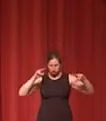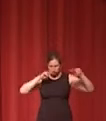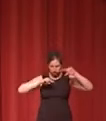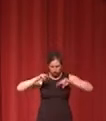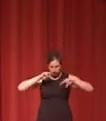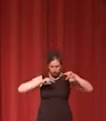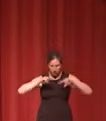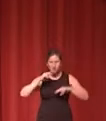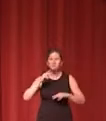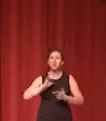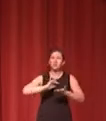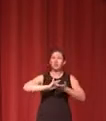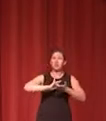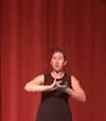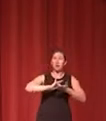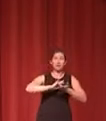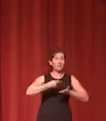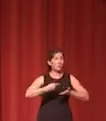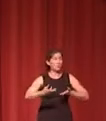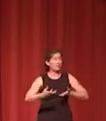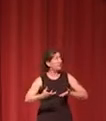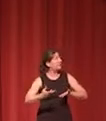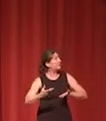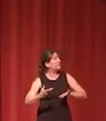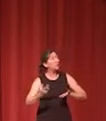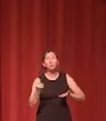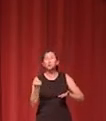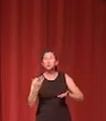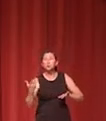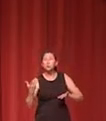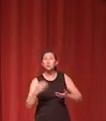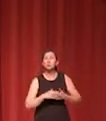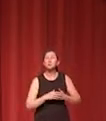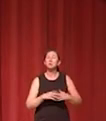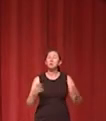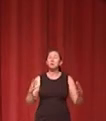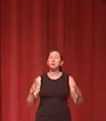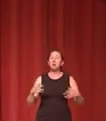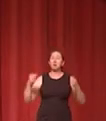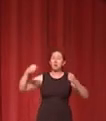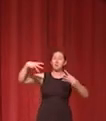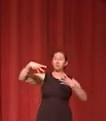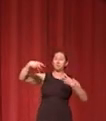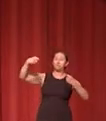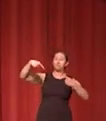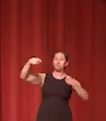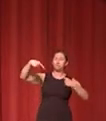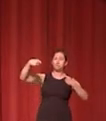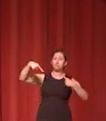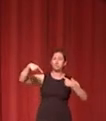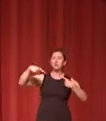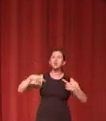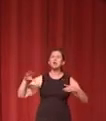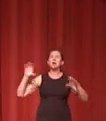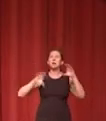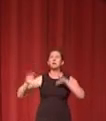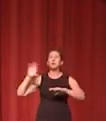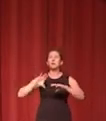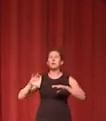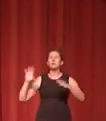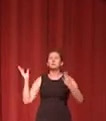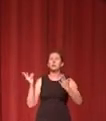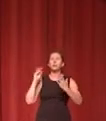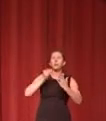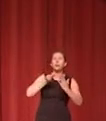the medicines do that we have available now, they help this chemical communicate across these nerve cells. But it doesn't really get rid